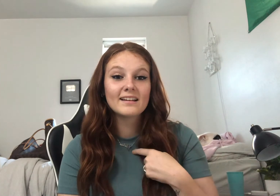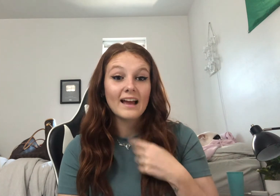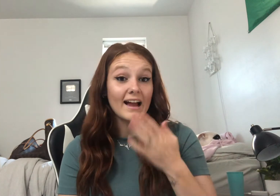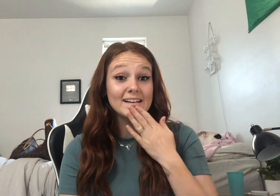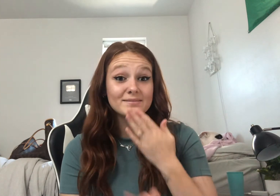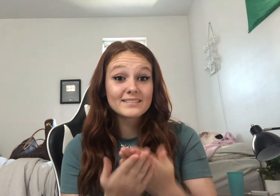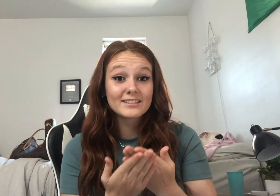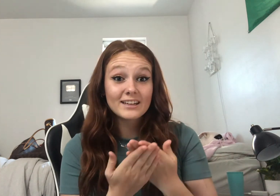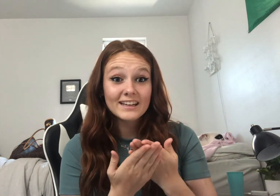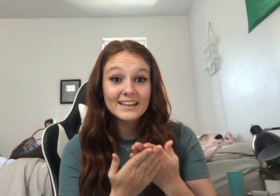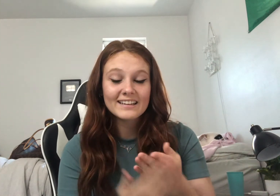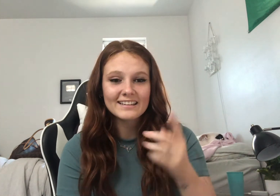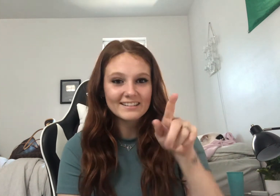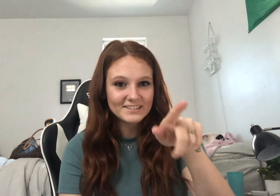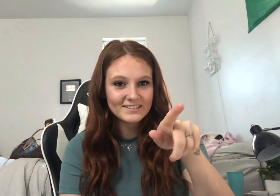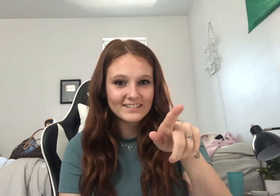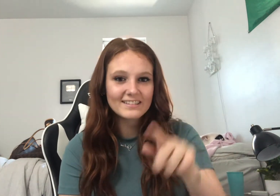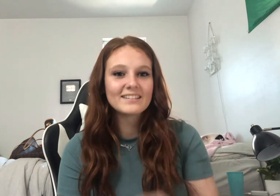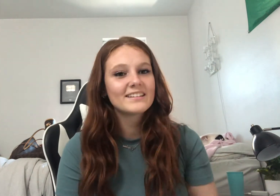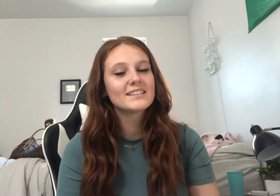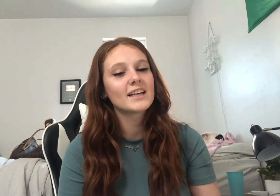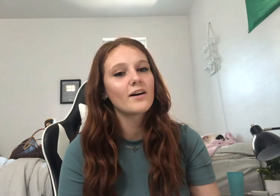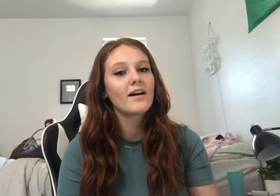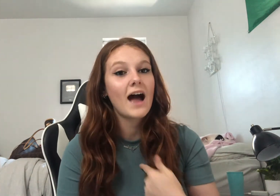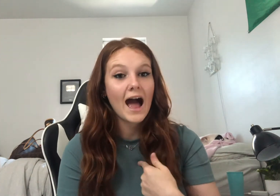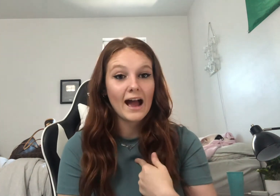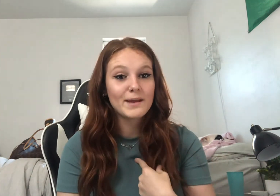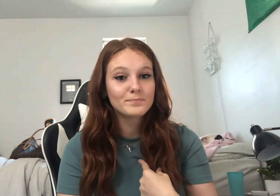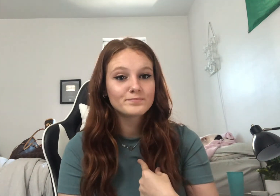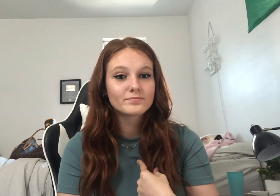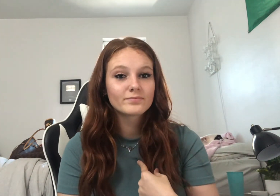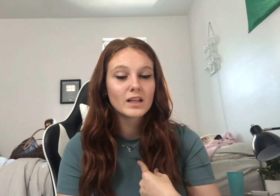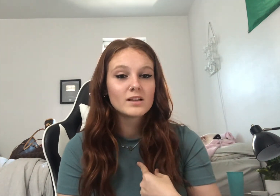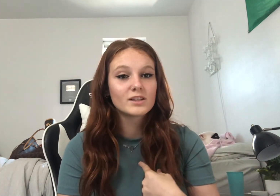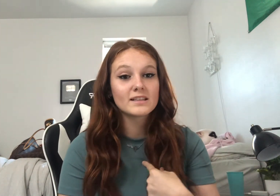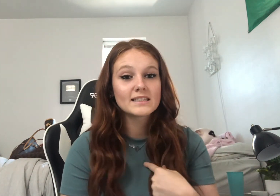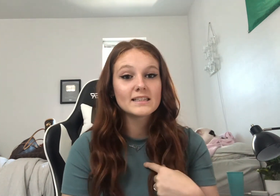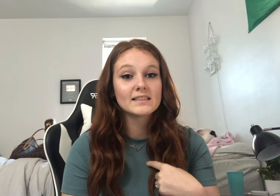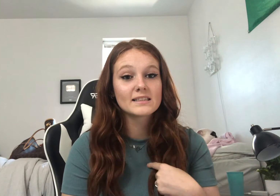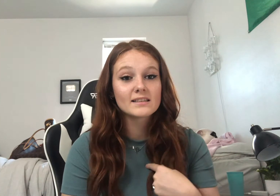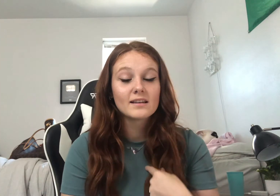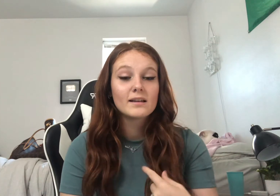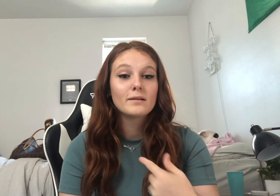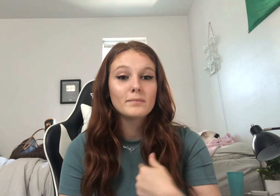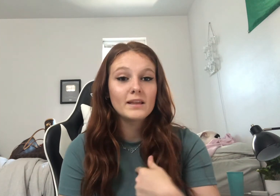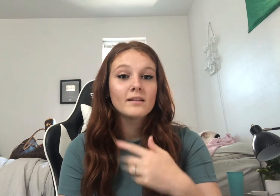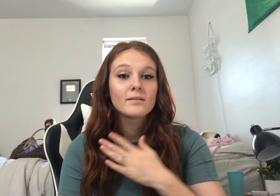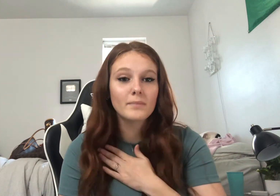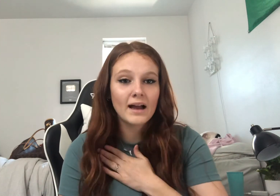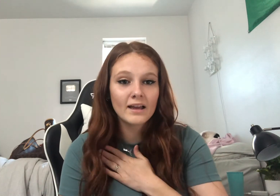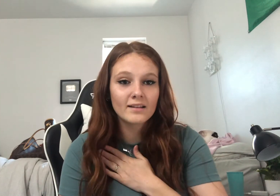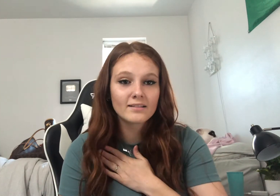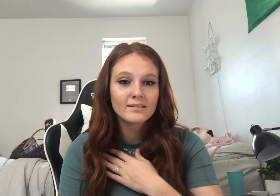I'm good, you? So, so this is me, my,